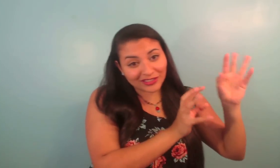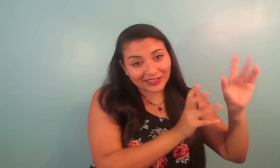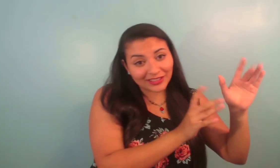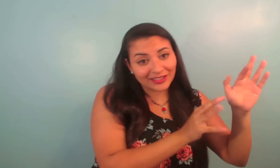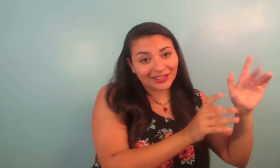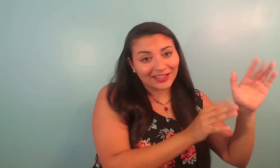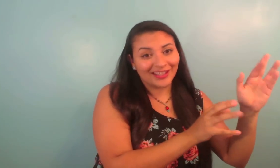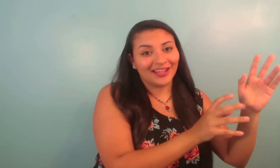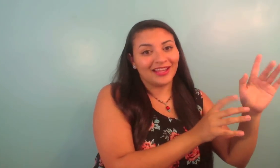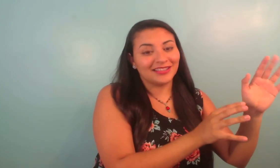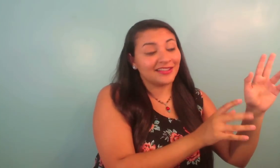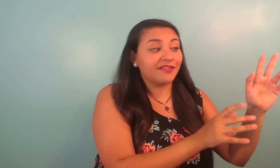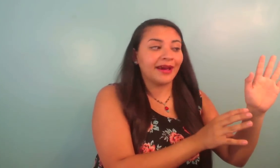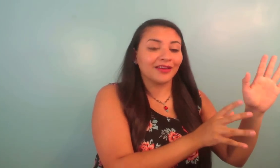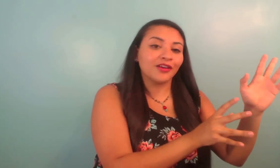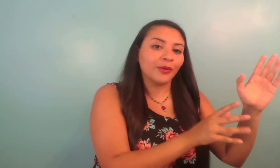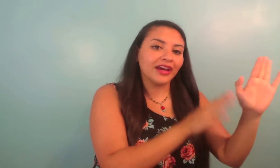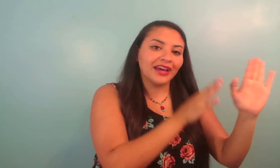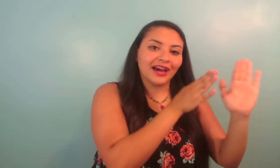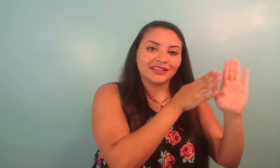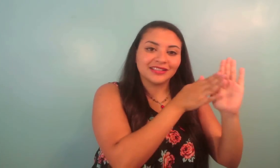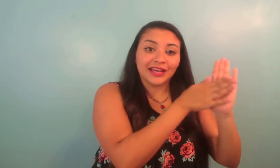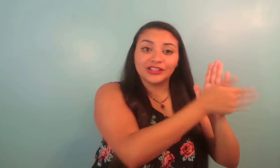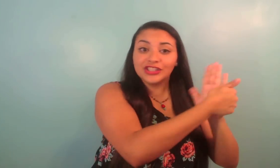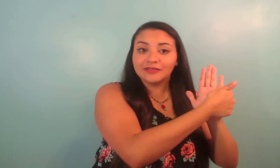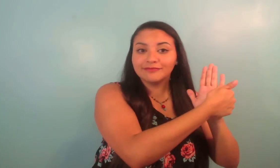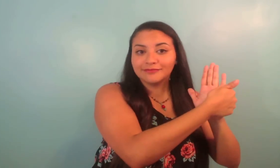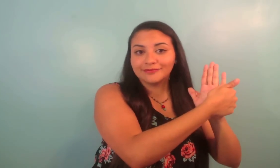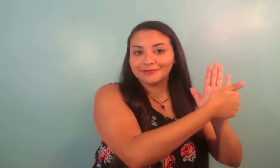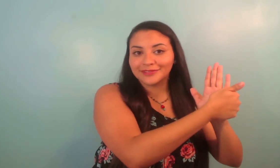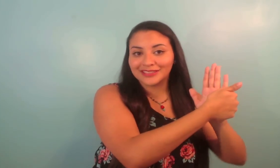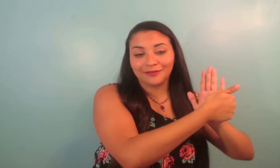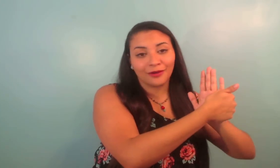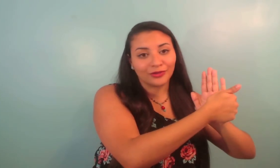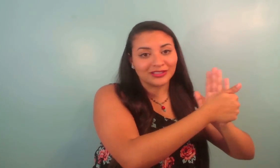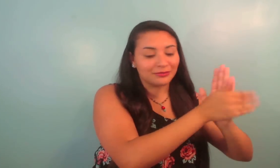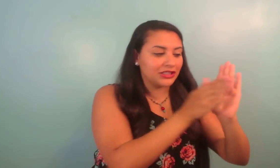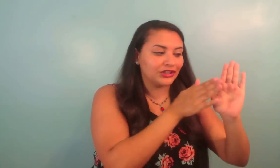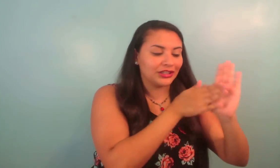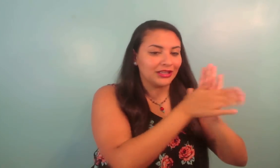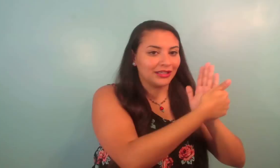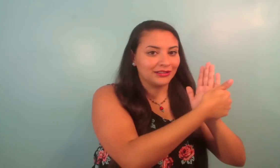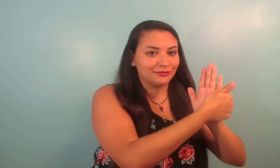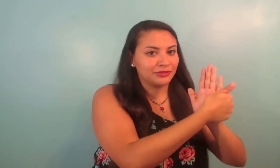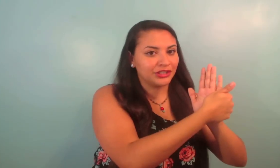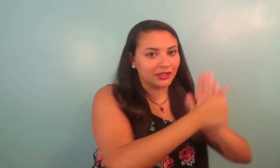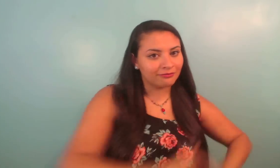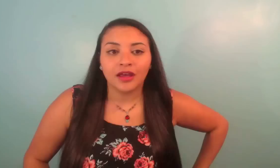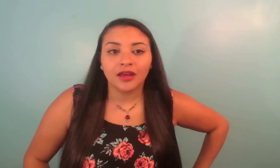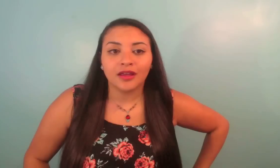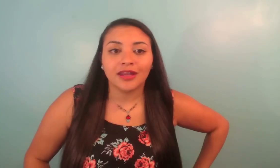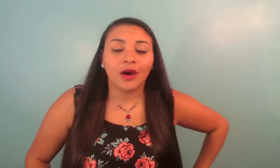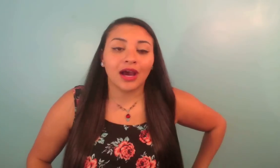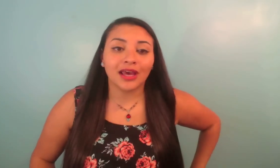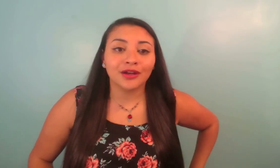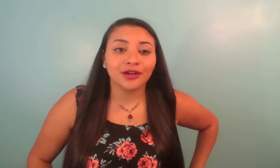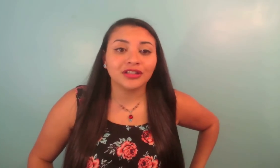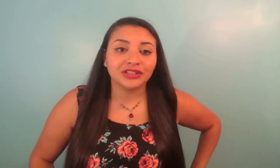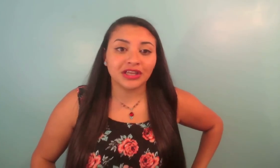it. And instead of backing away, I signed Cheat. Because they fell for the temptation and they cheated. Now I got her and she got